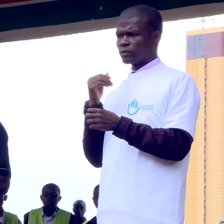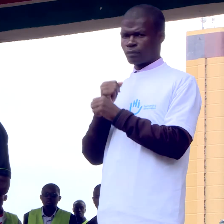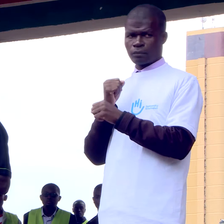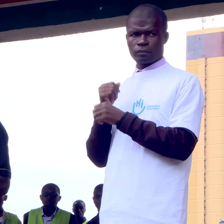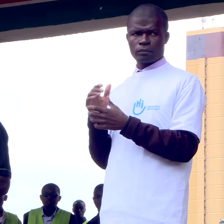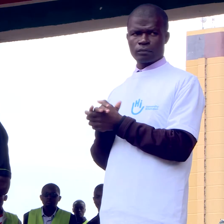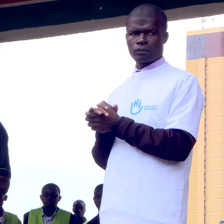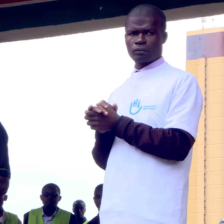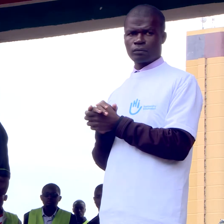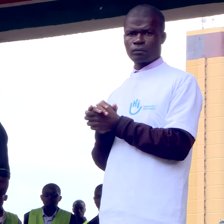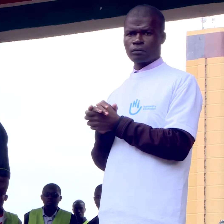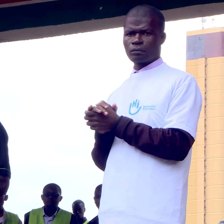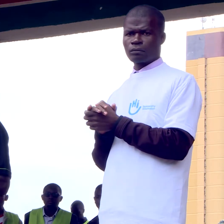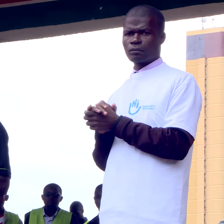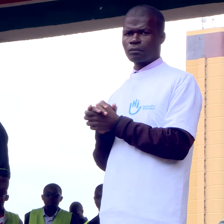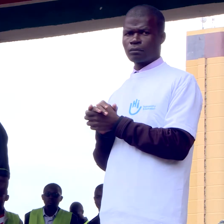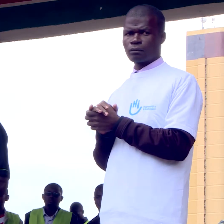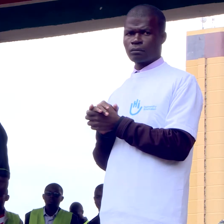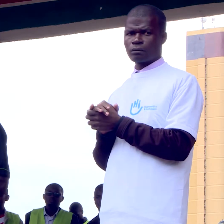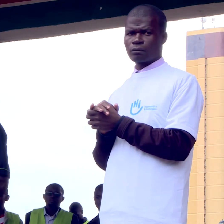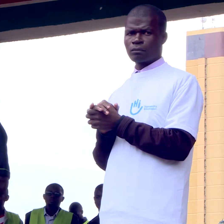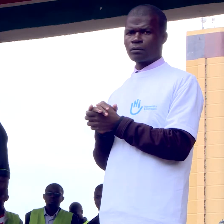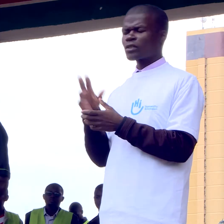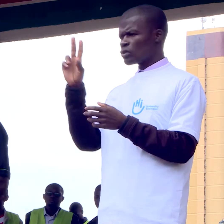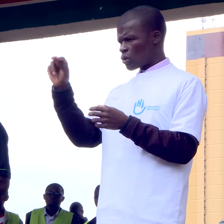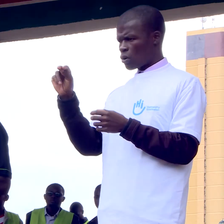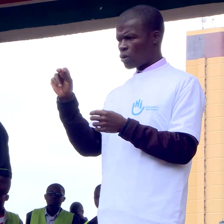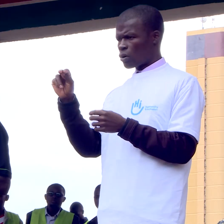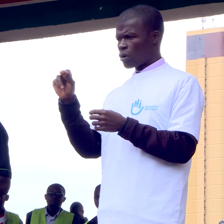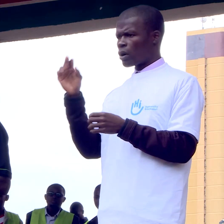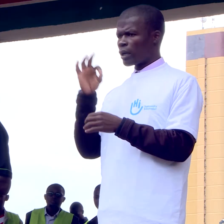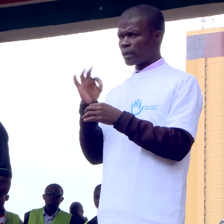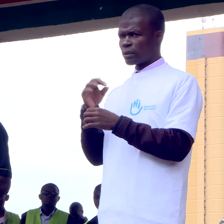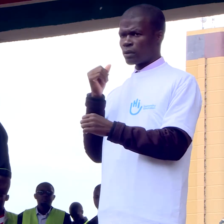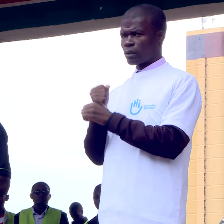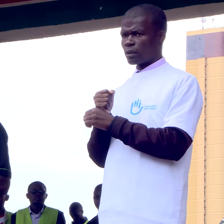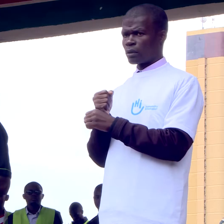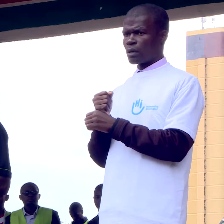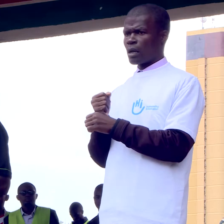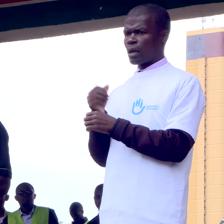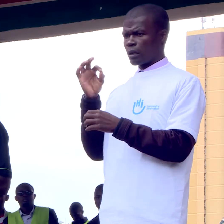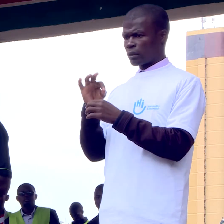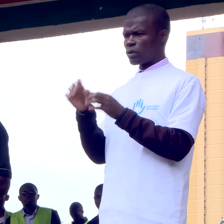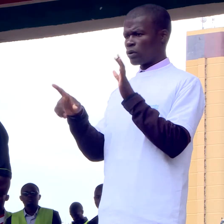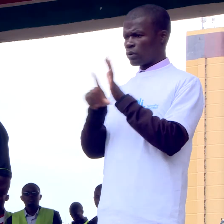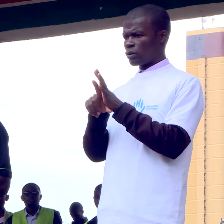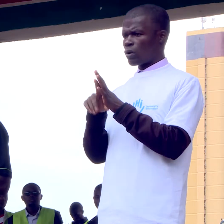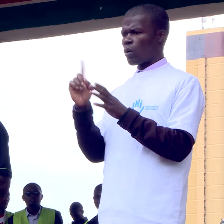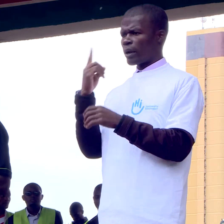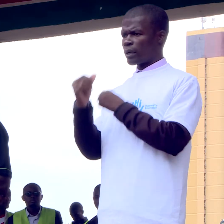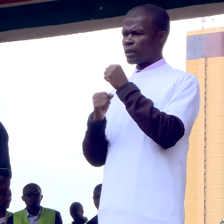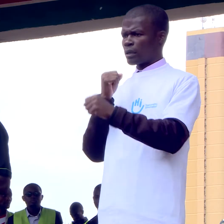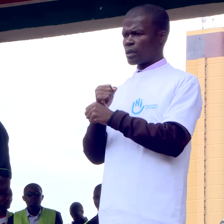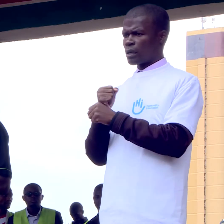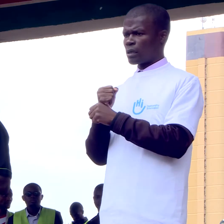International best practice is such that no amendments are done to the electoral laws 1 year to a general election.